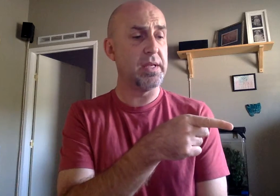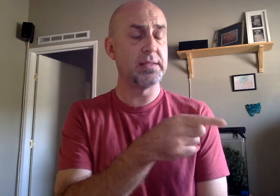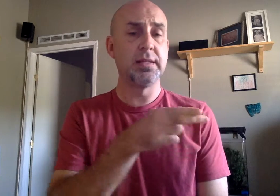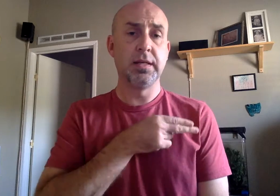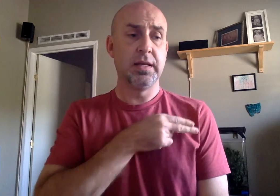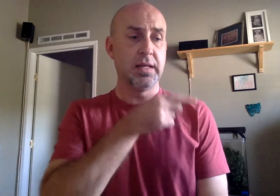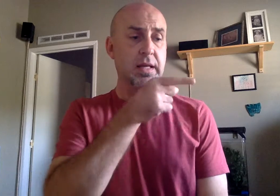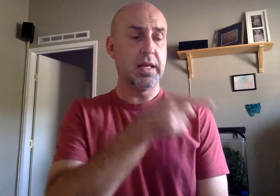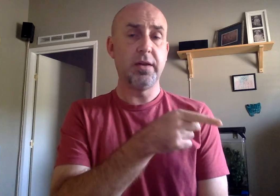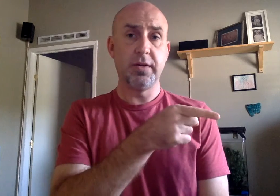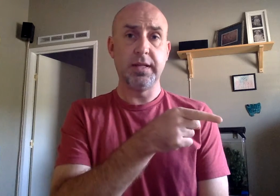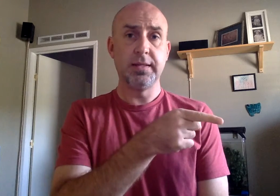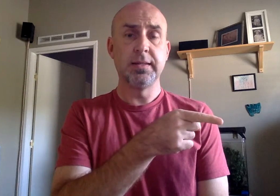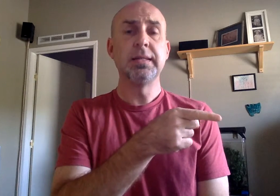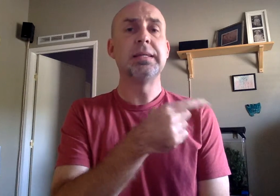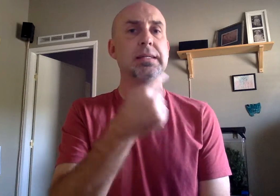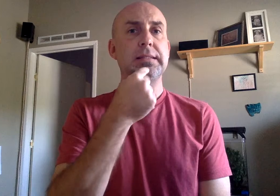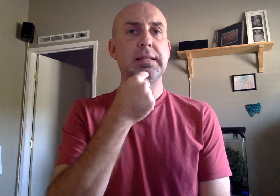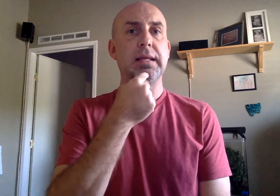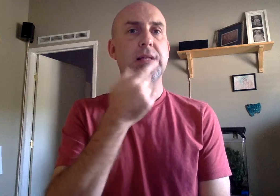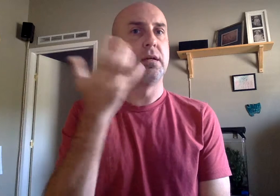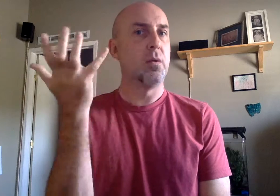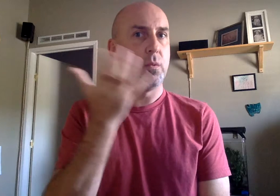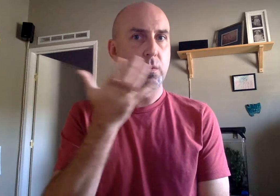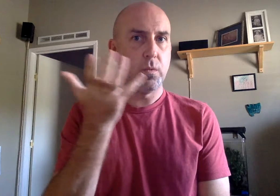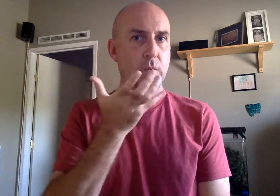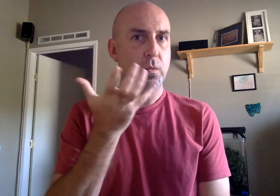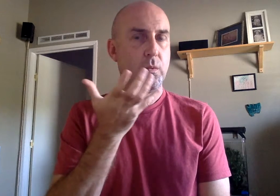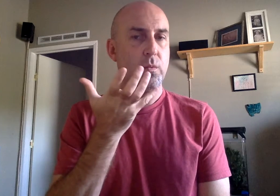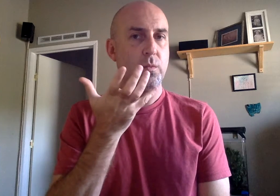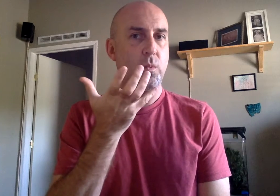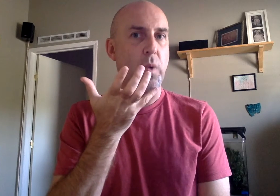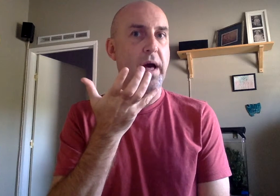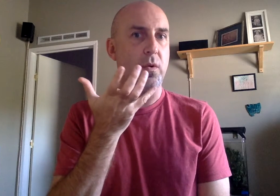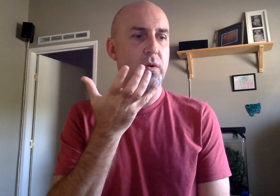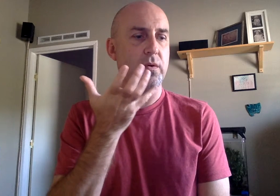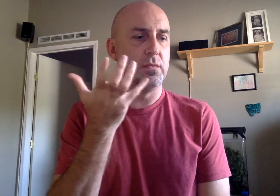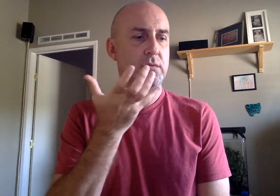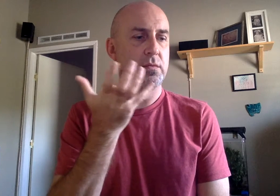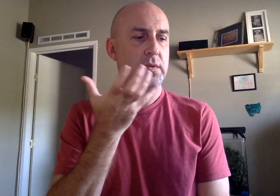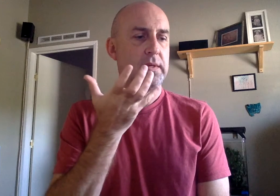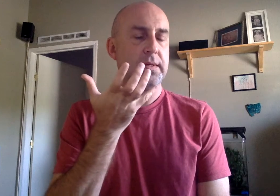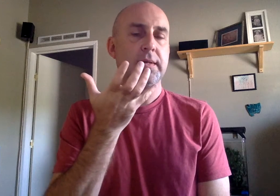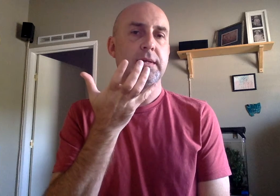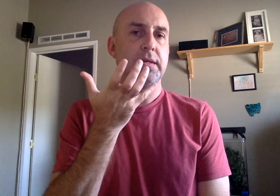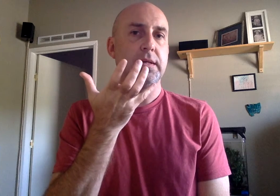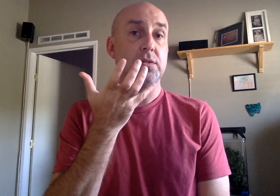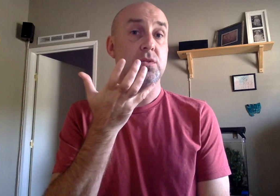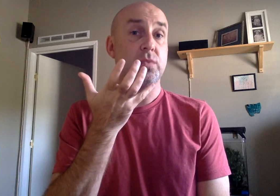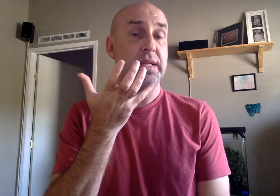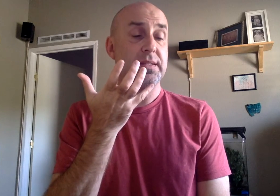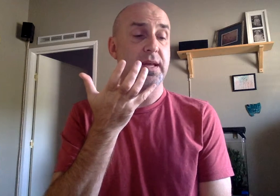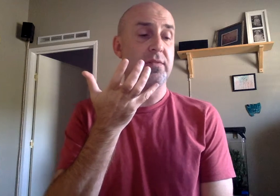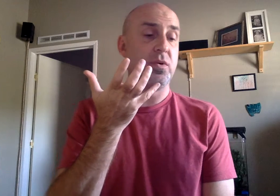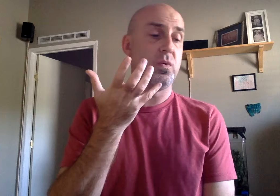space. Harry, he said, "Wow," or "Oh, it's great to have a